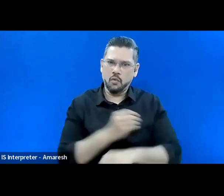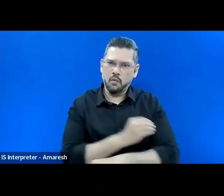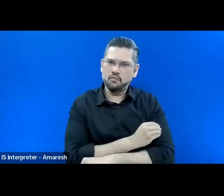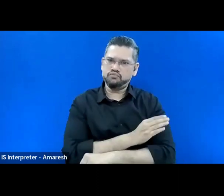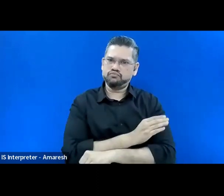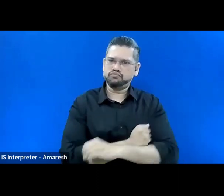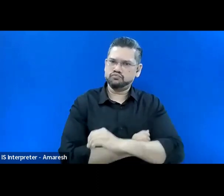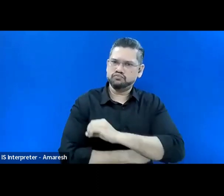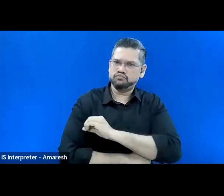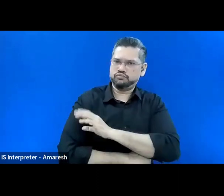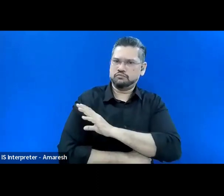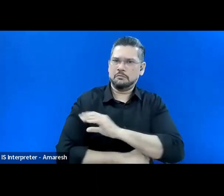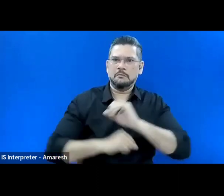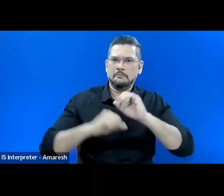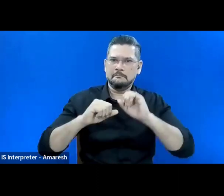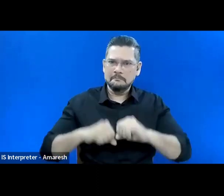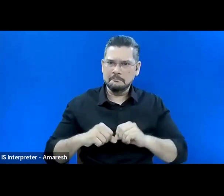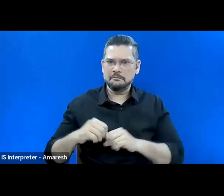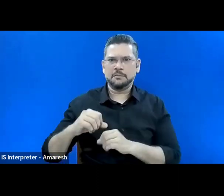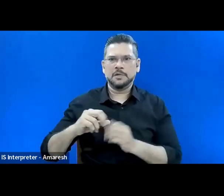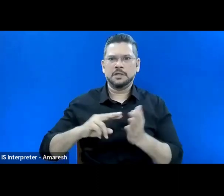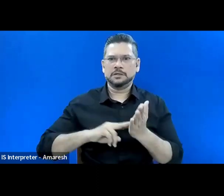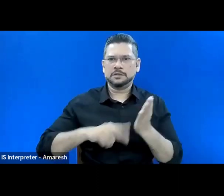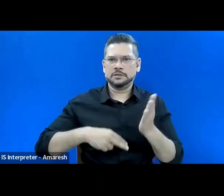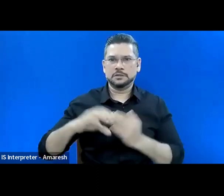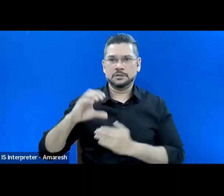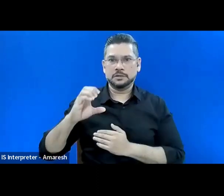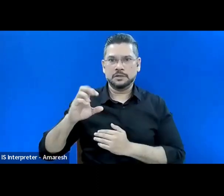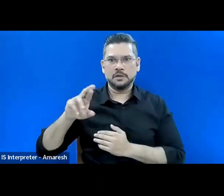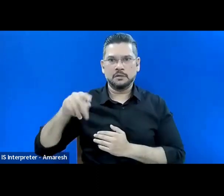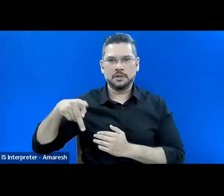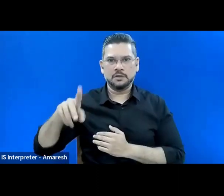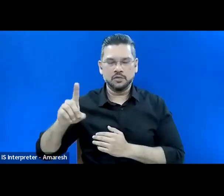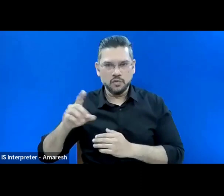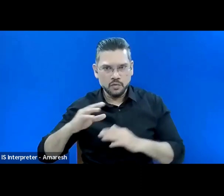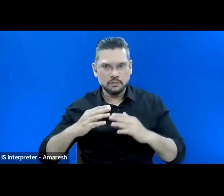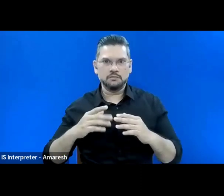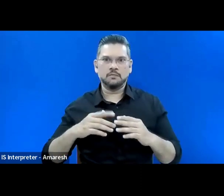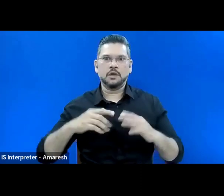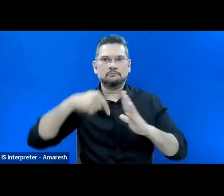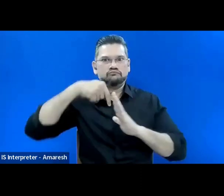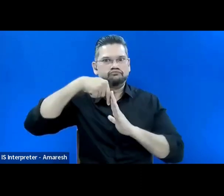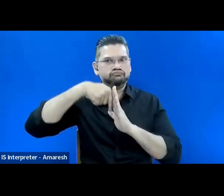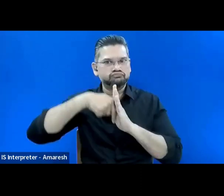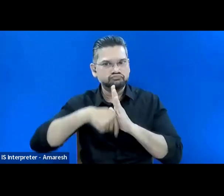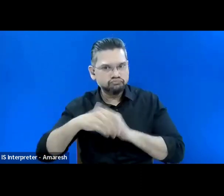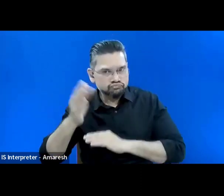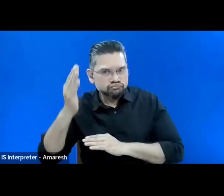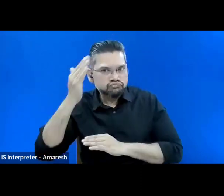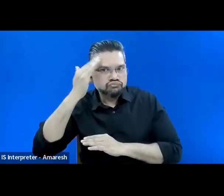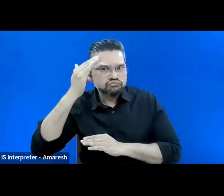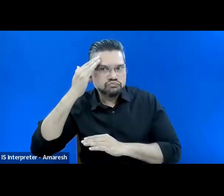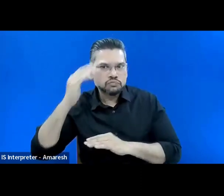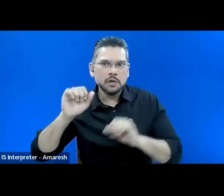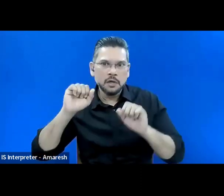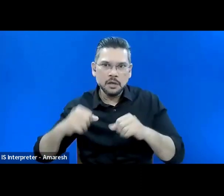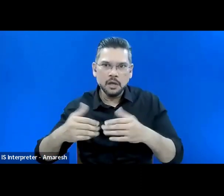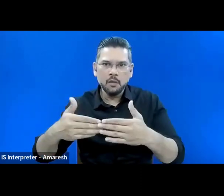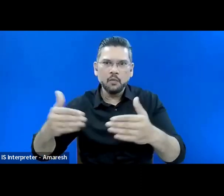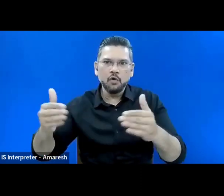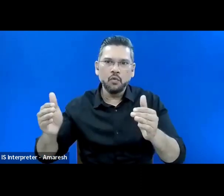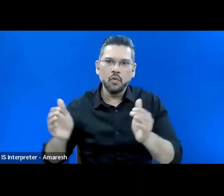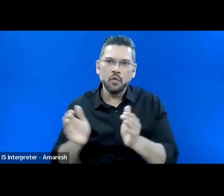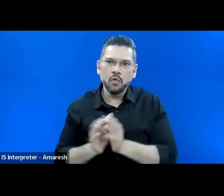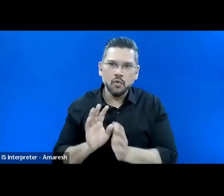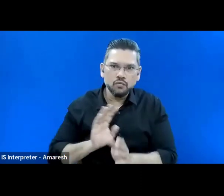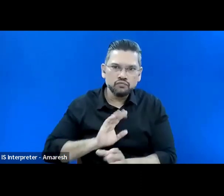of understanding the CRPD, that we are able, you know, to go out there into the communities and raise awareness and educate our